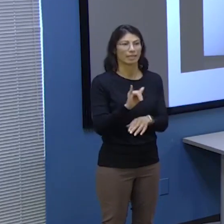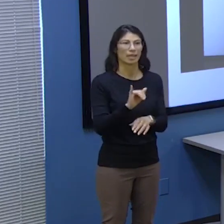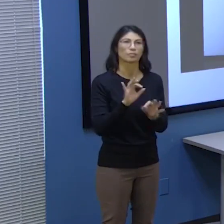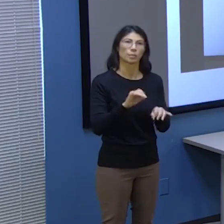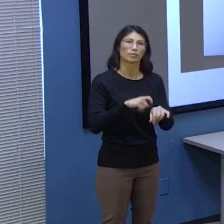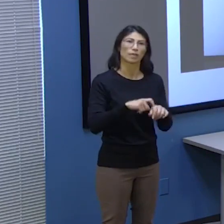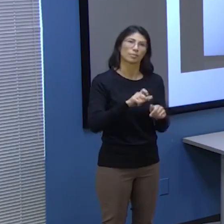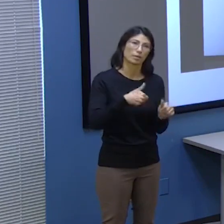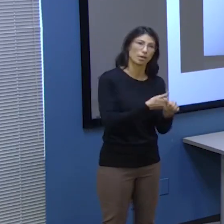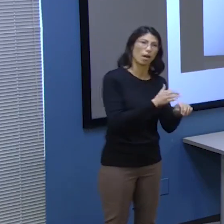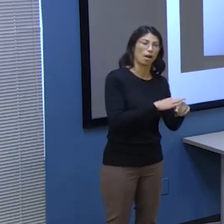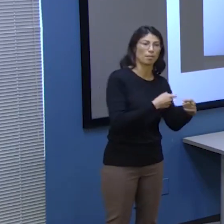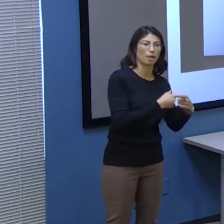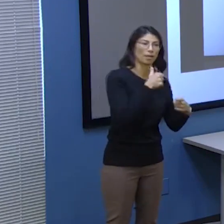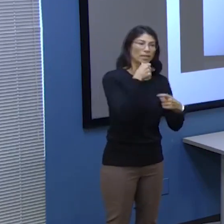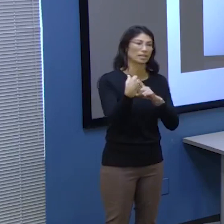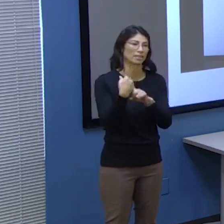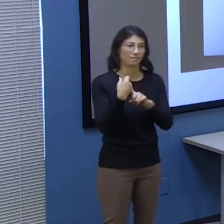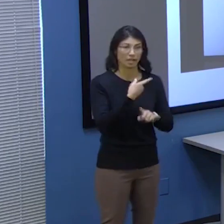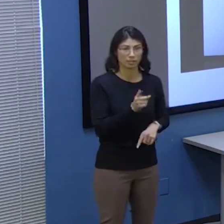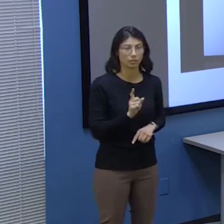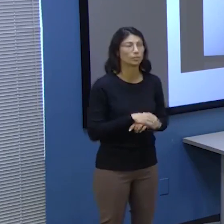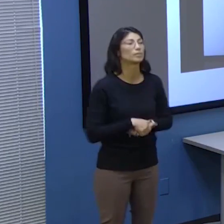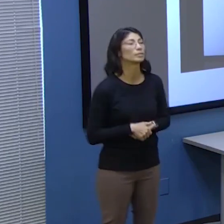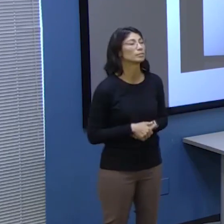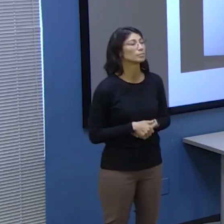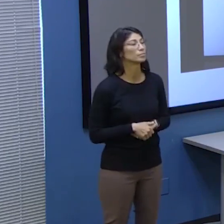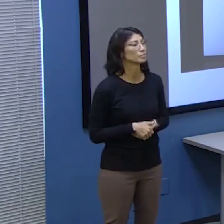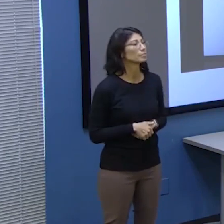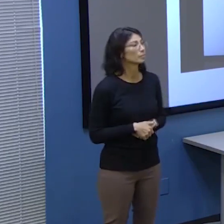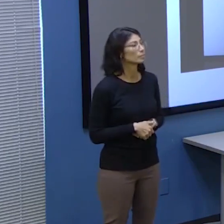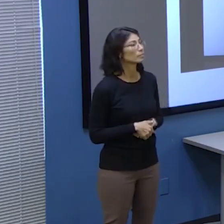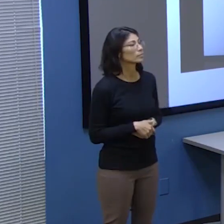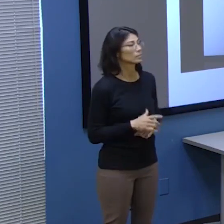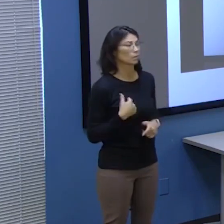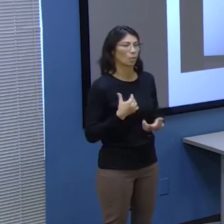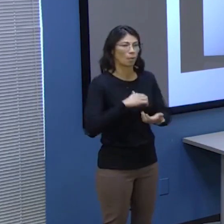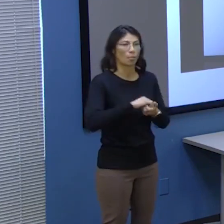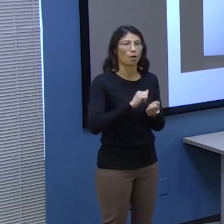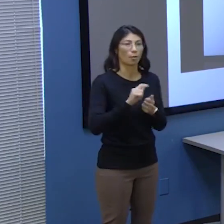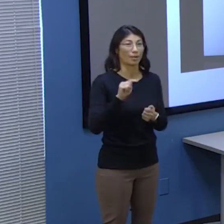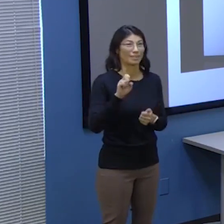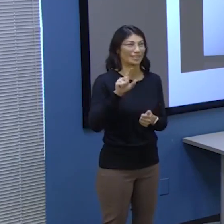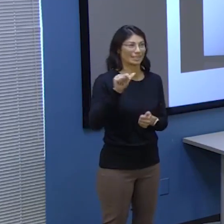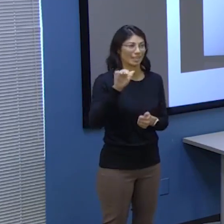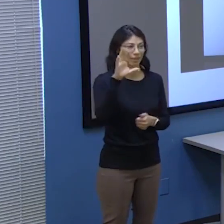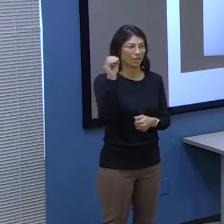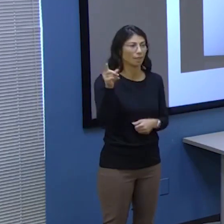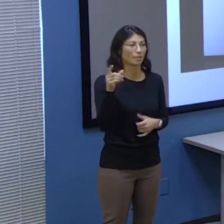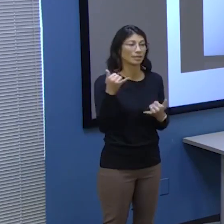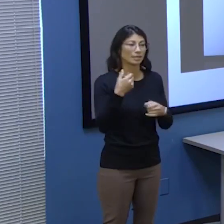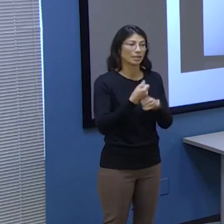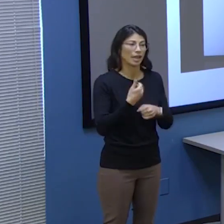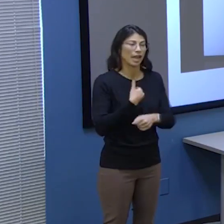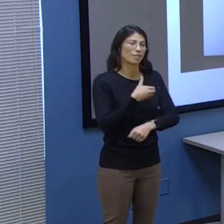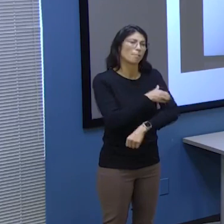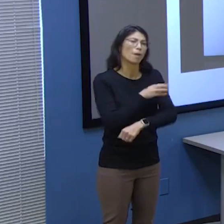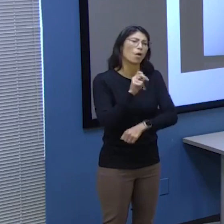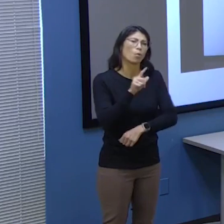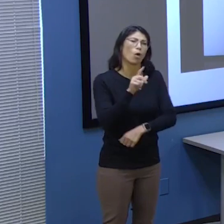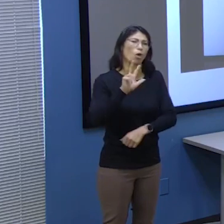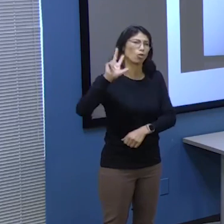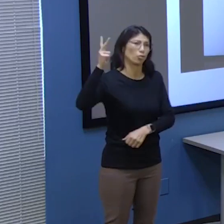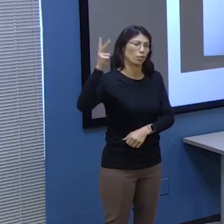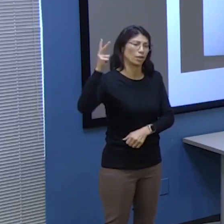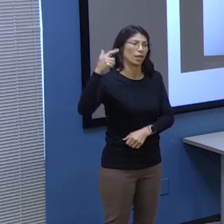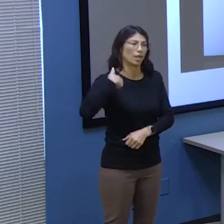battery so it doesn't affect you. Well, we are partnering with Tesla. When this year they come out with Powerwall 3, we're